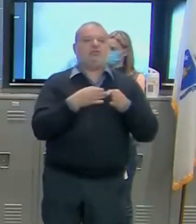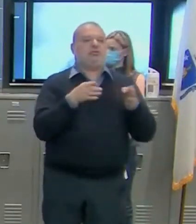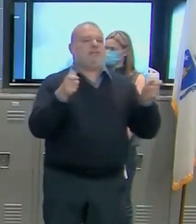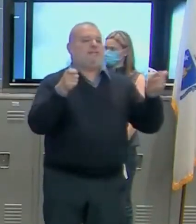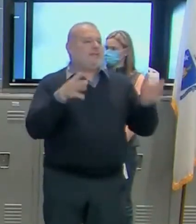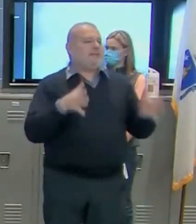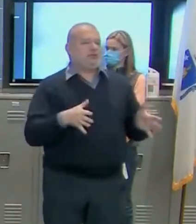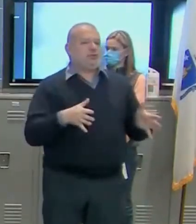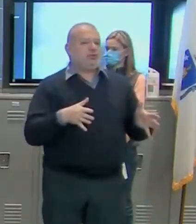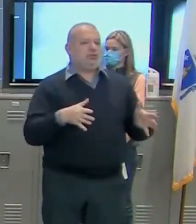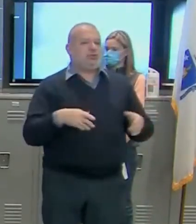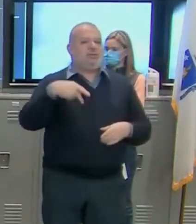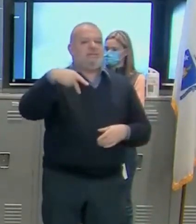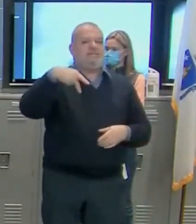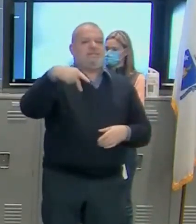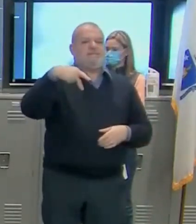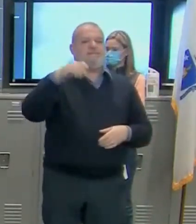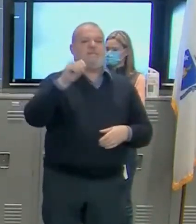about the MBTA.